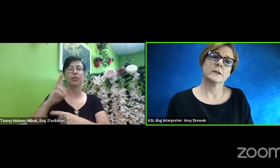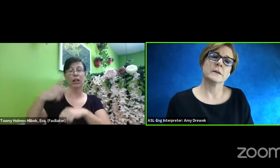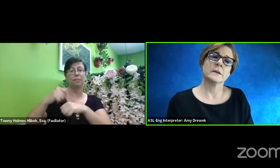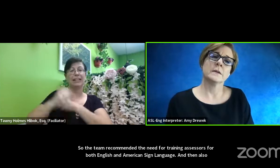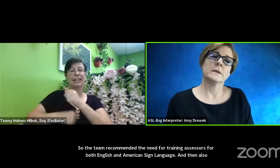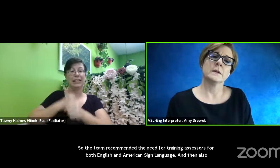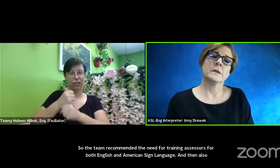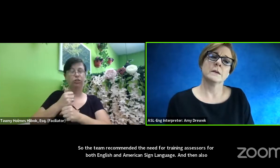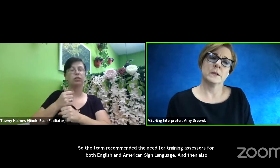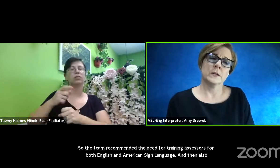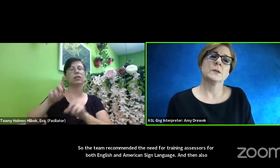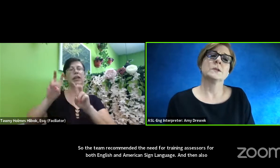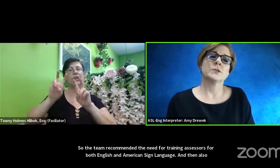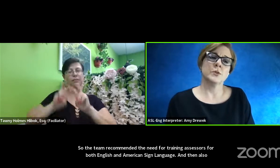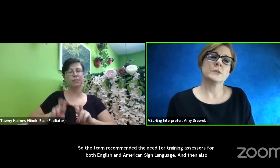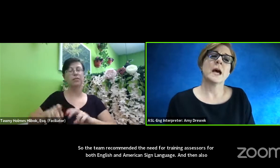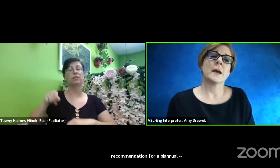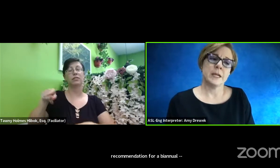a year?